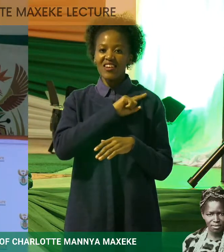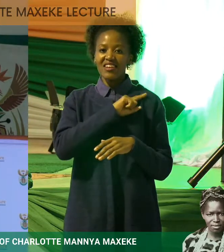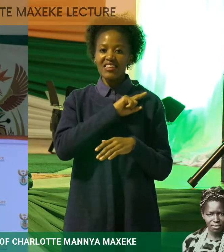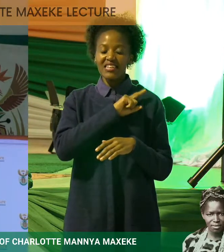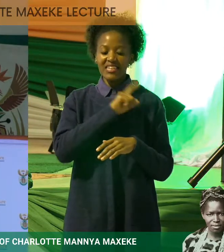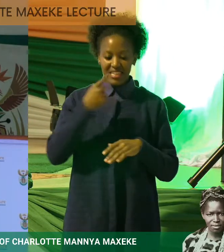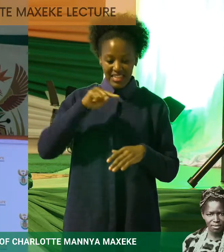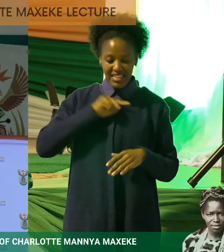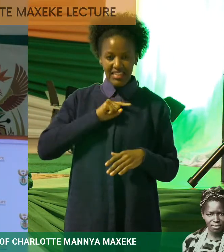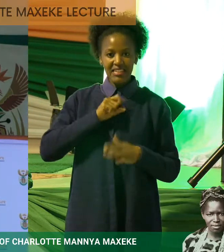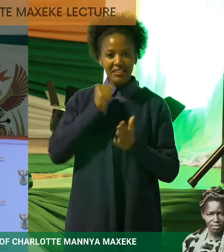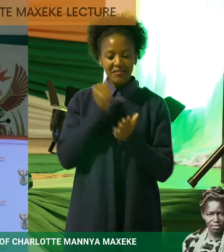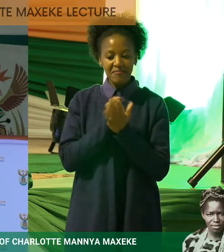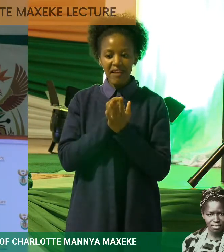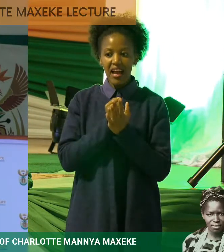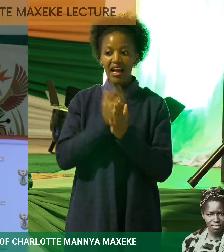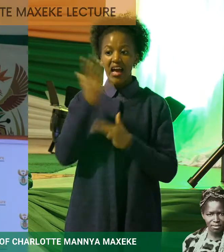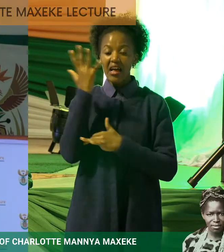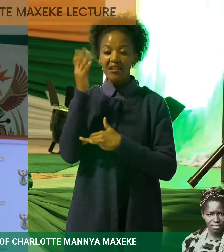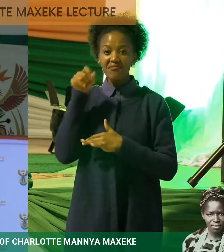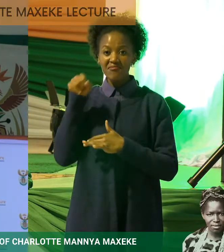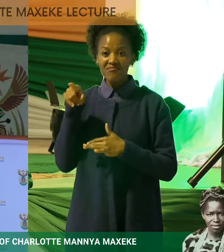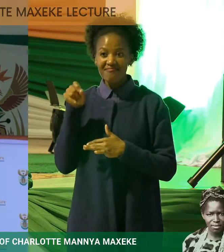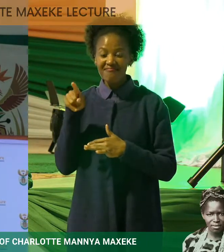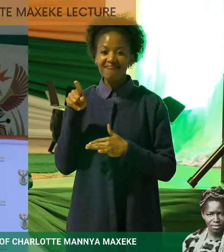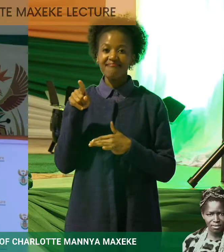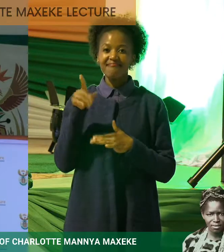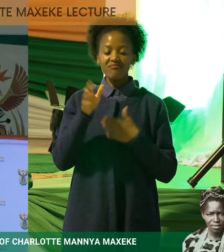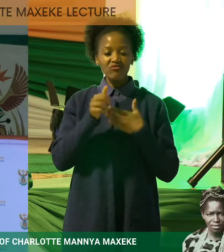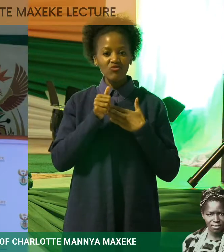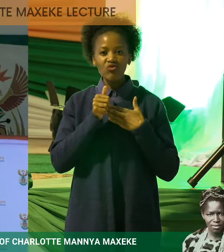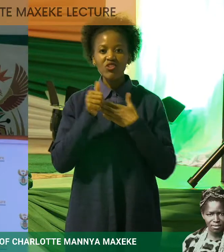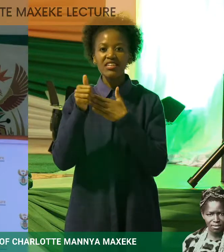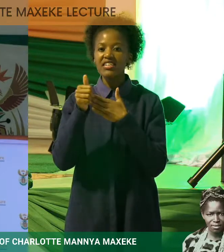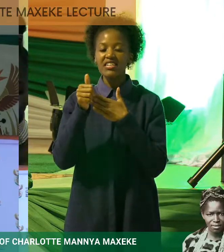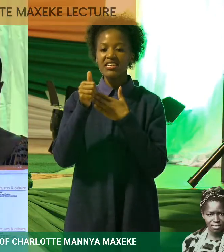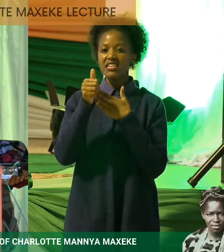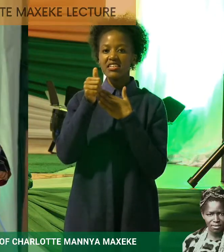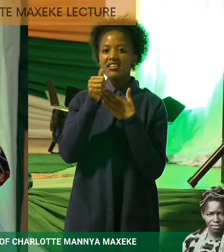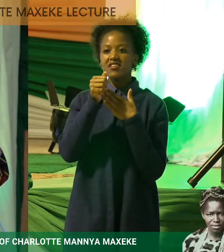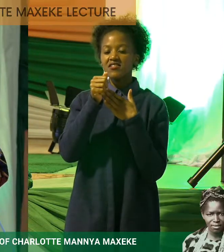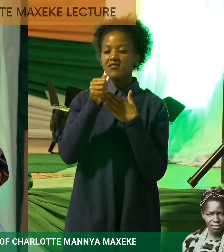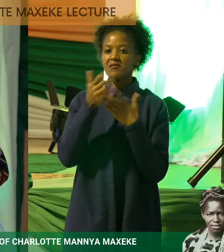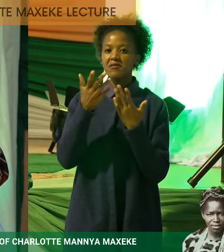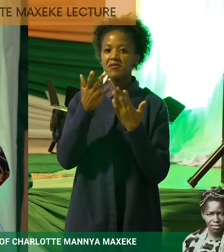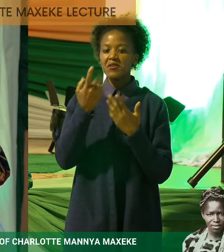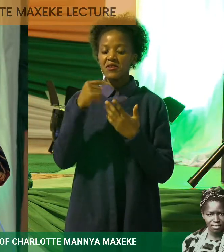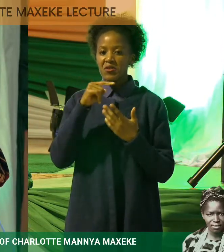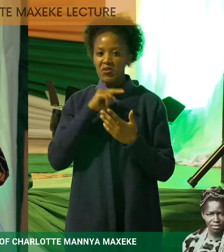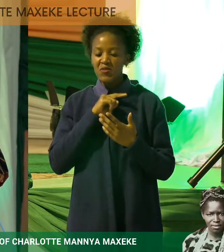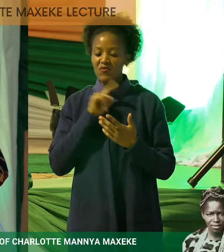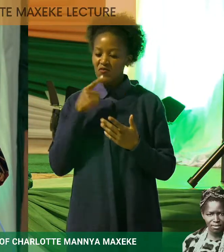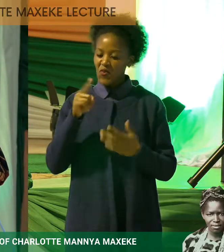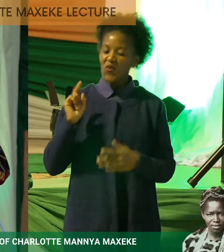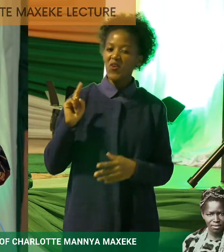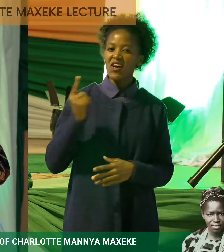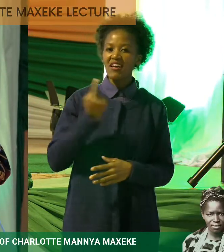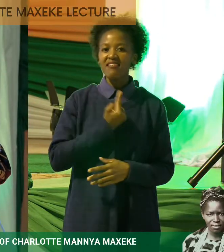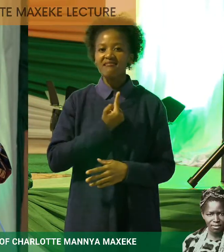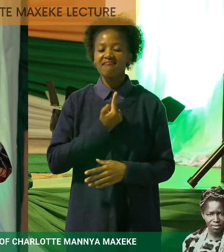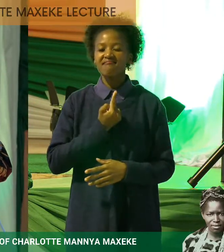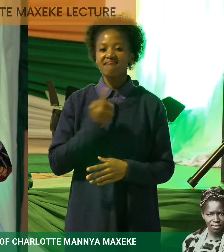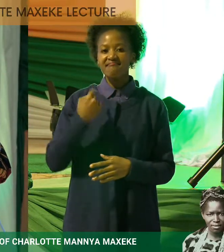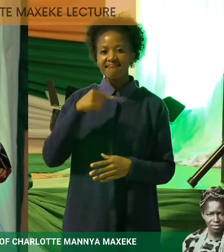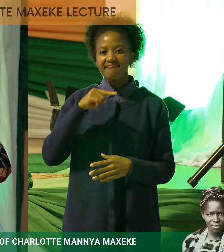okumele ukuthi sithathele lecture and make sure ukuthi we take it forward. We need to take that baton. It's for us